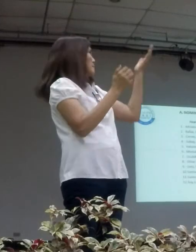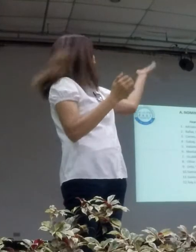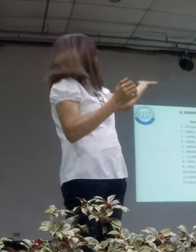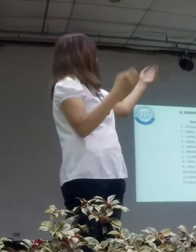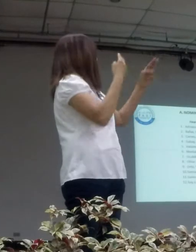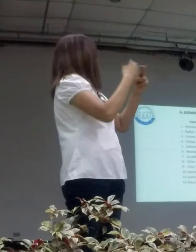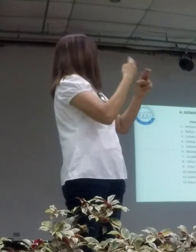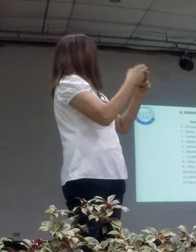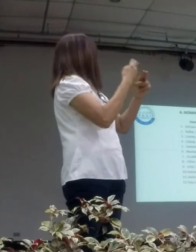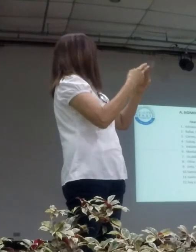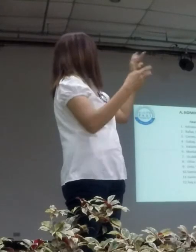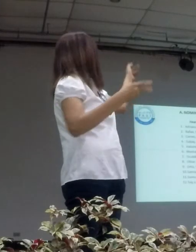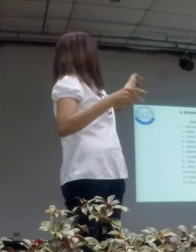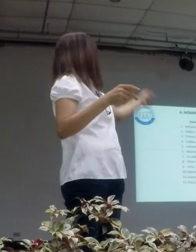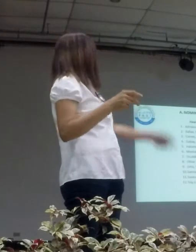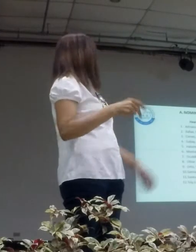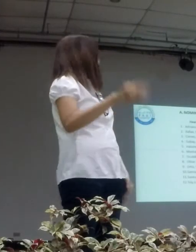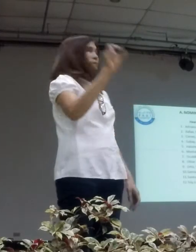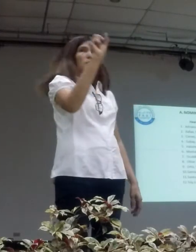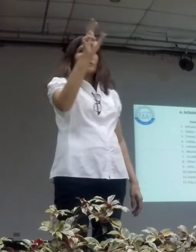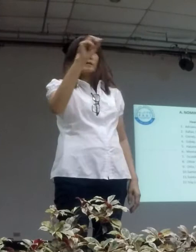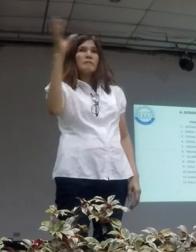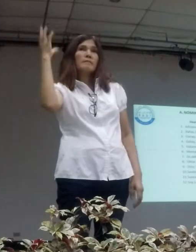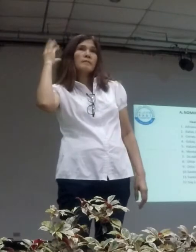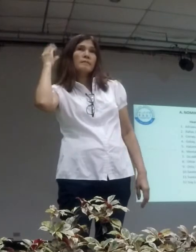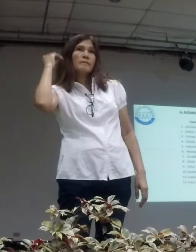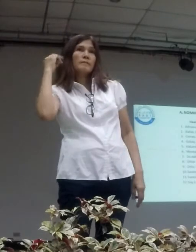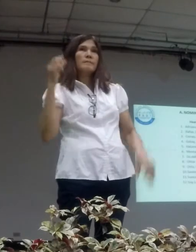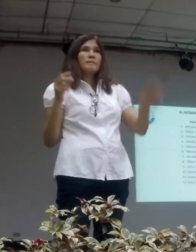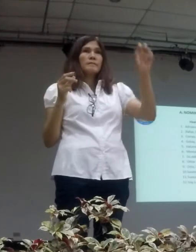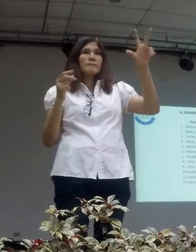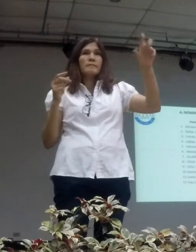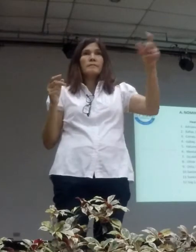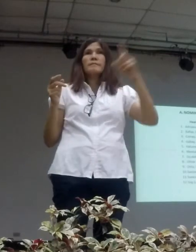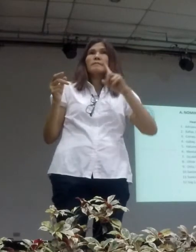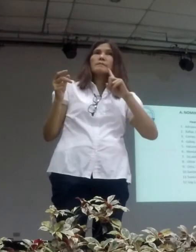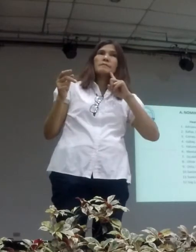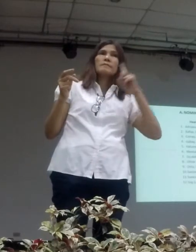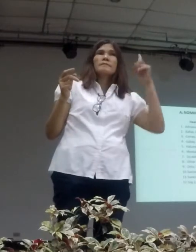There were 12 hearing and 13 deaf.